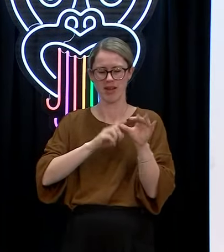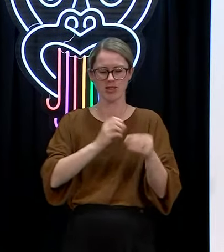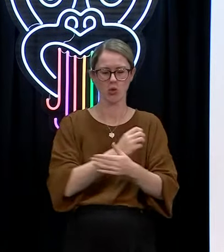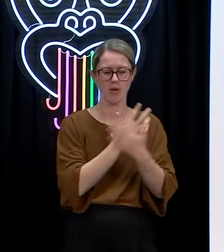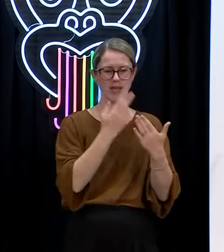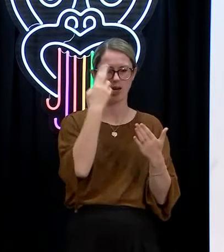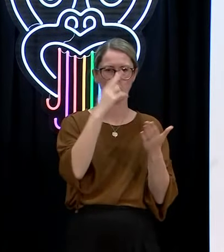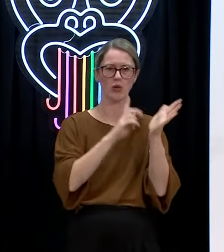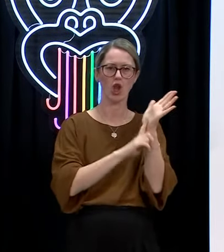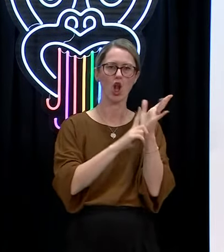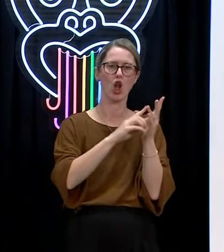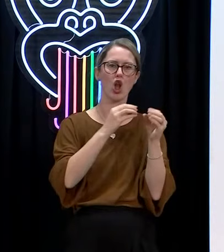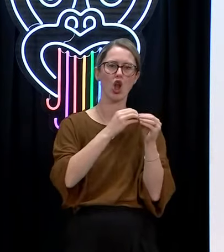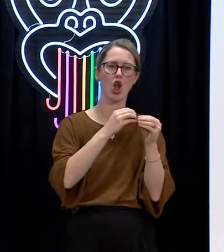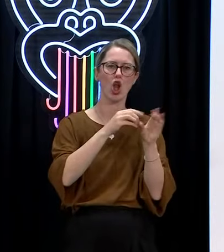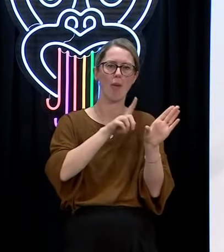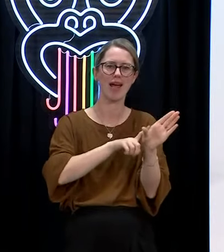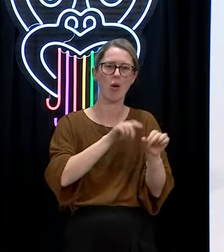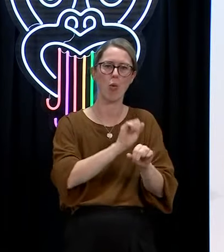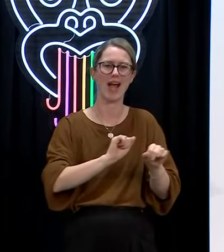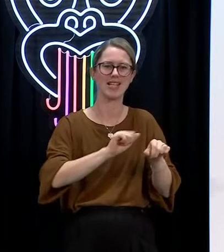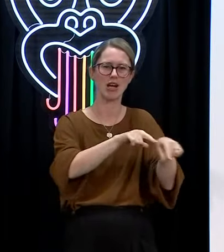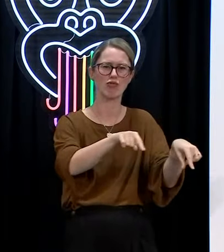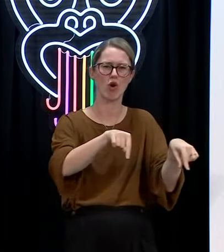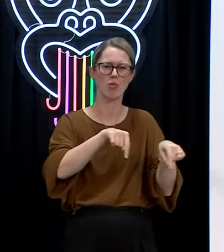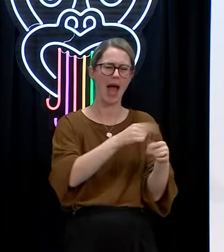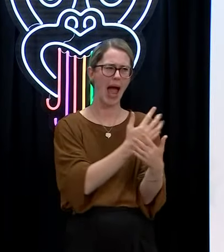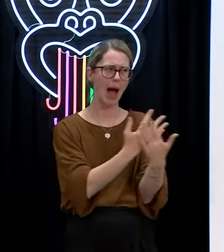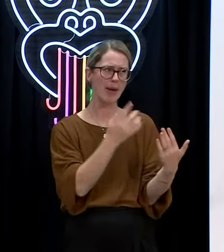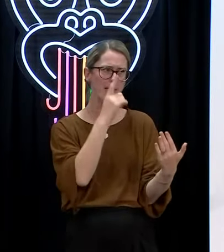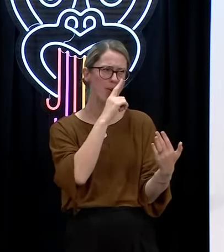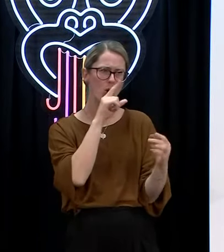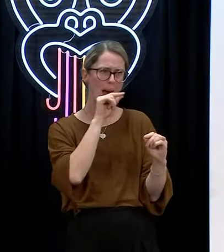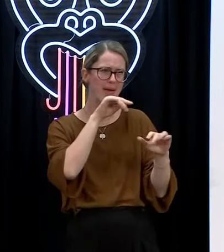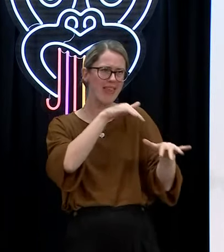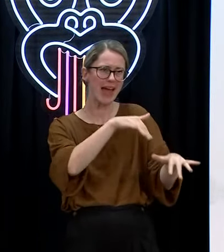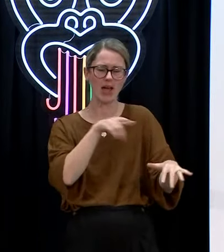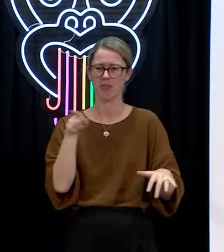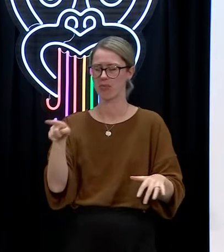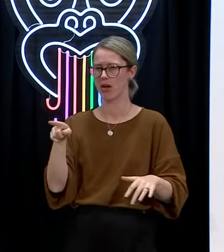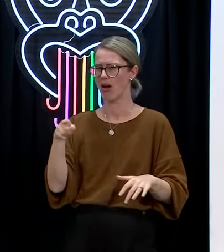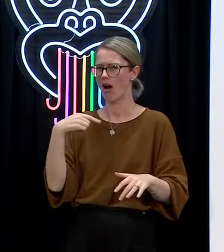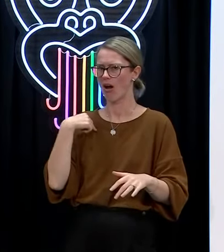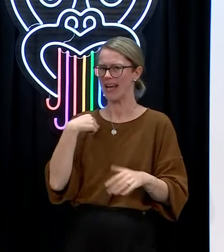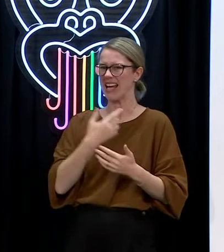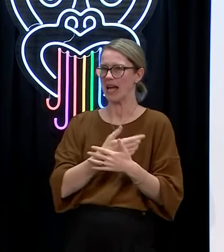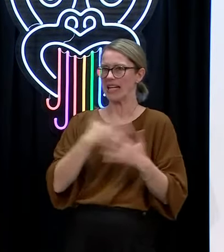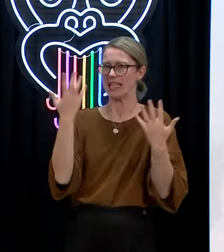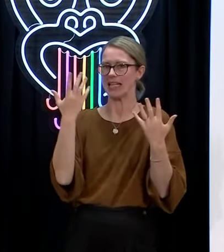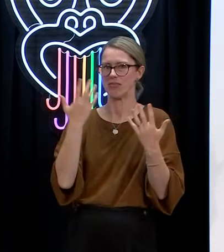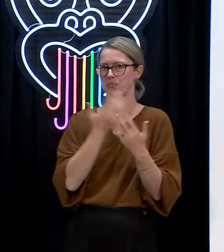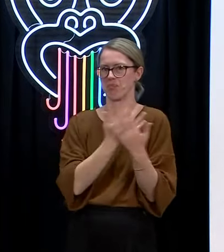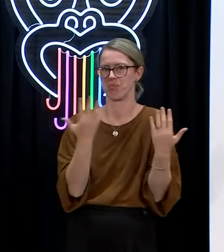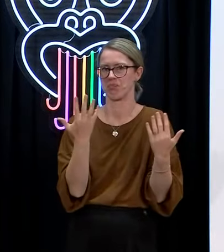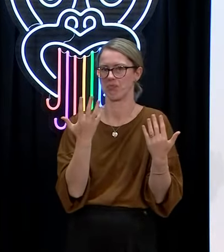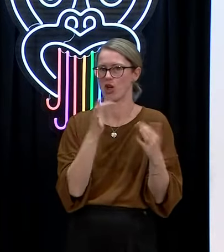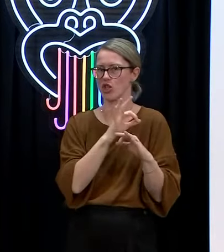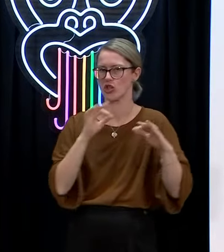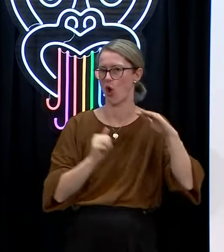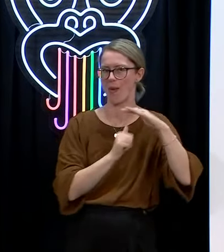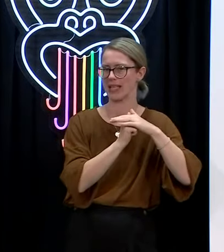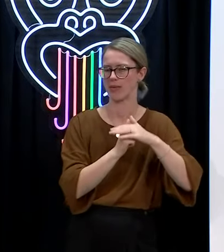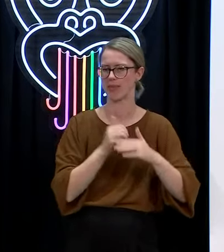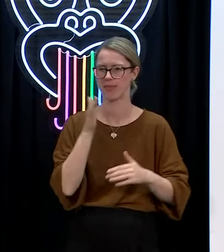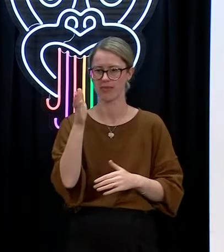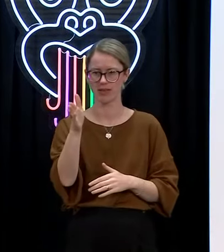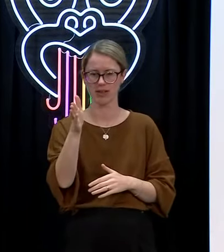between? My understanding is it's unlimited, so people can just continue to sign up and get in there. And also, if